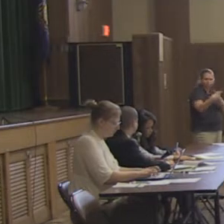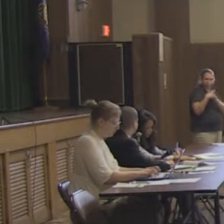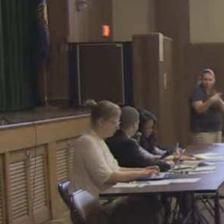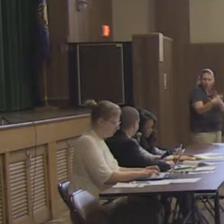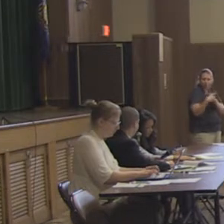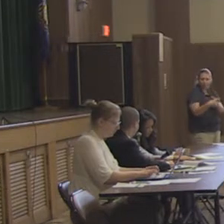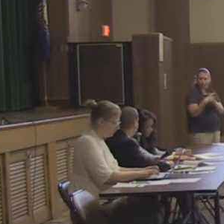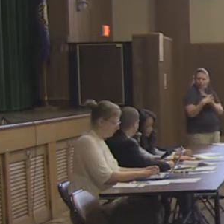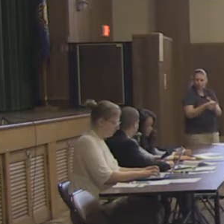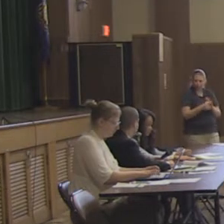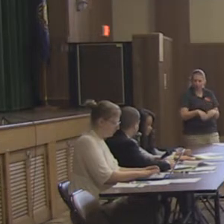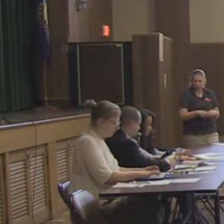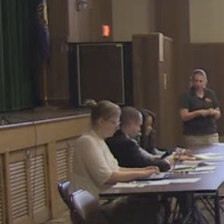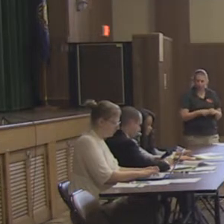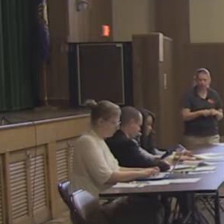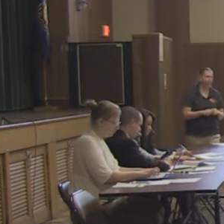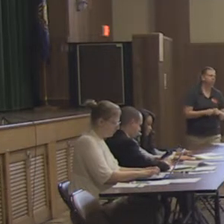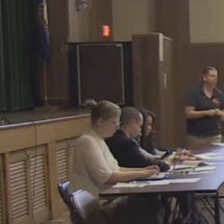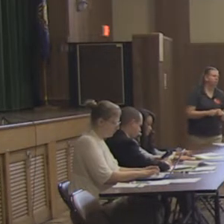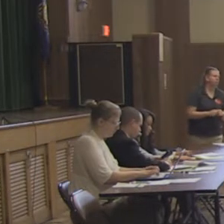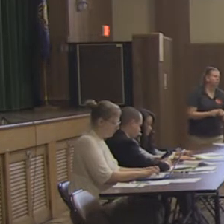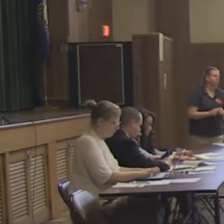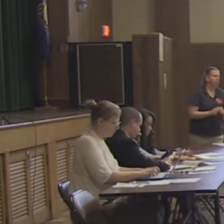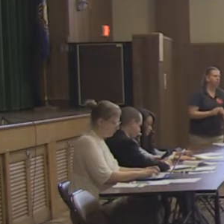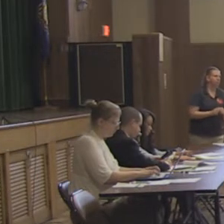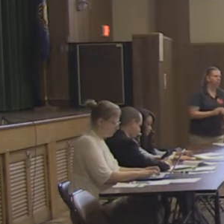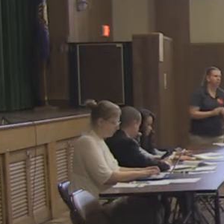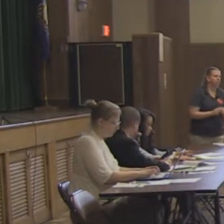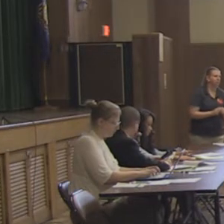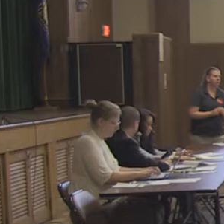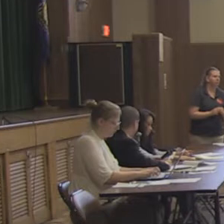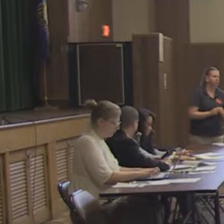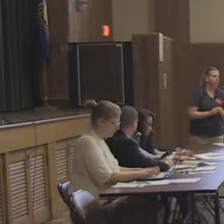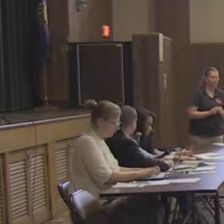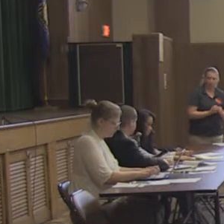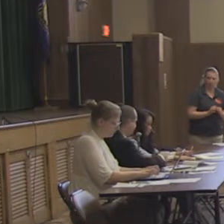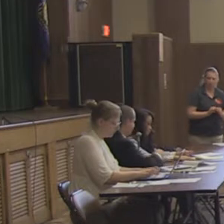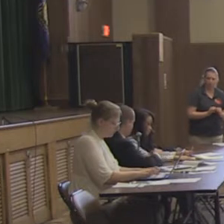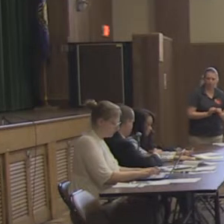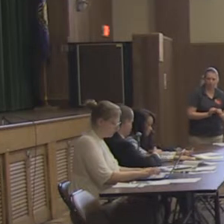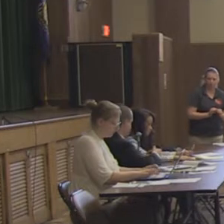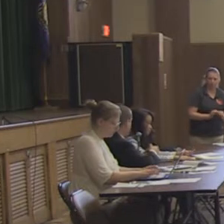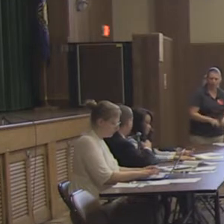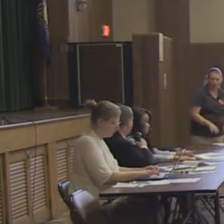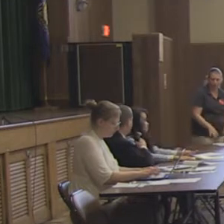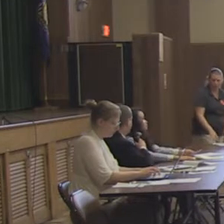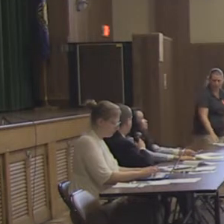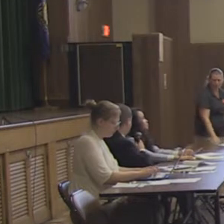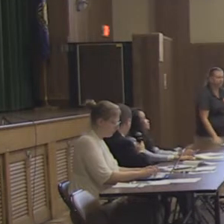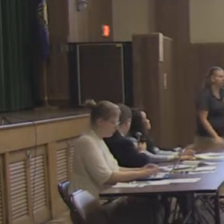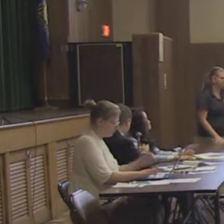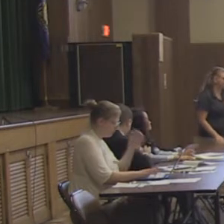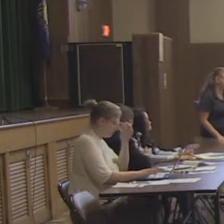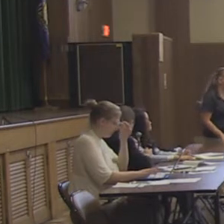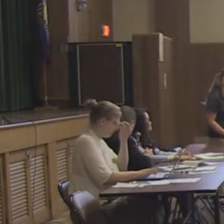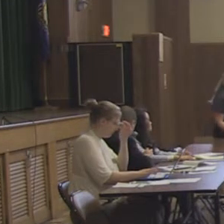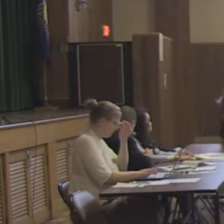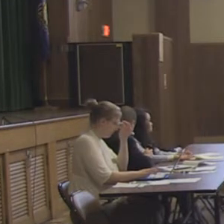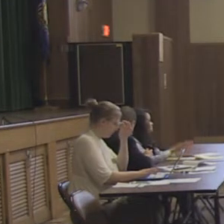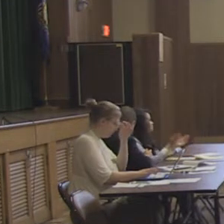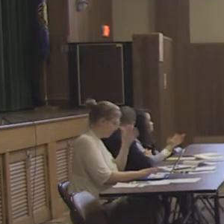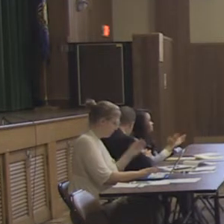your clinician, that connection that is so critical in mental health happens easier. Thank you very much.